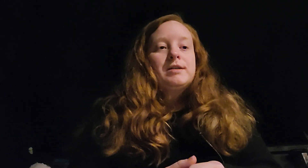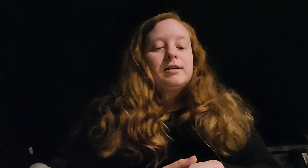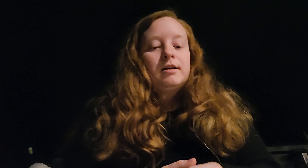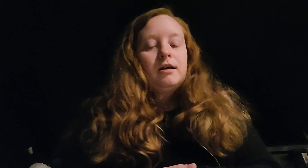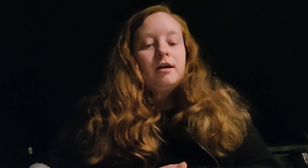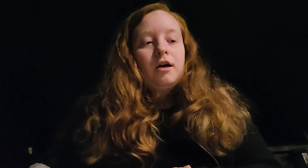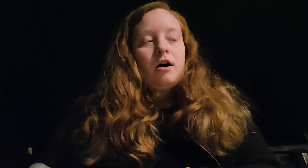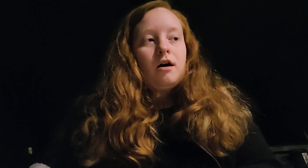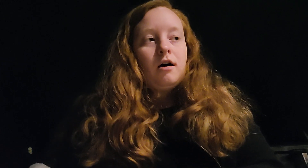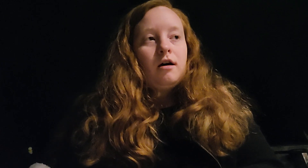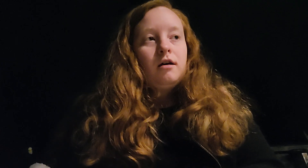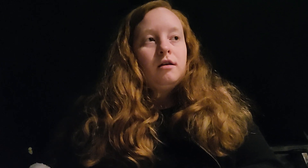did for